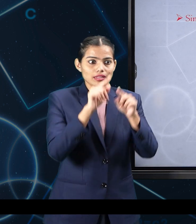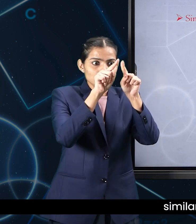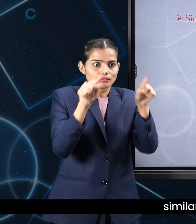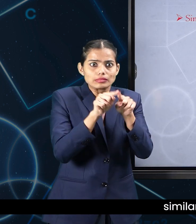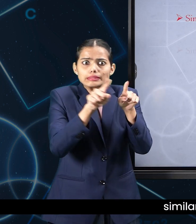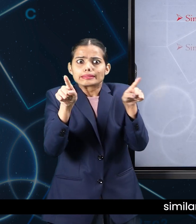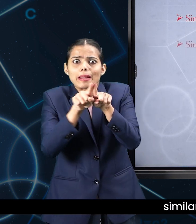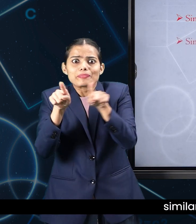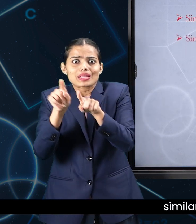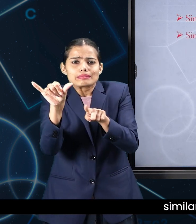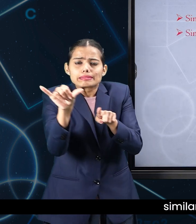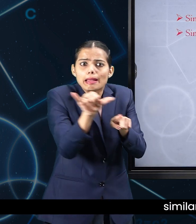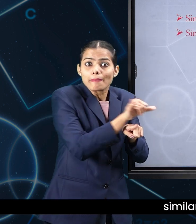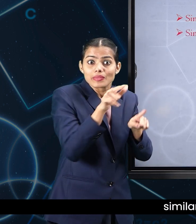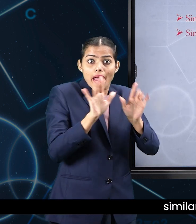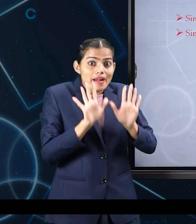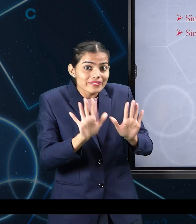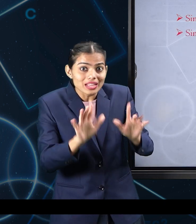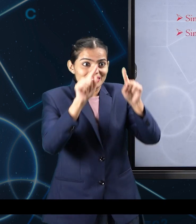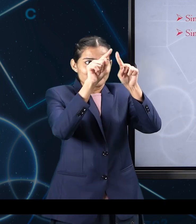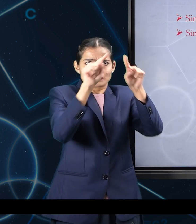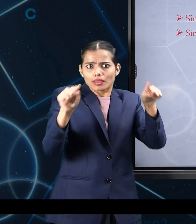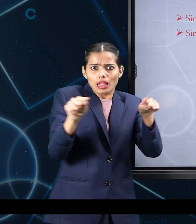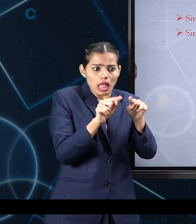Similar triangles have proportional corresponding sides.